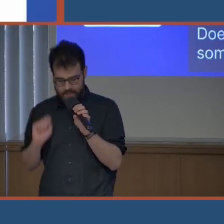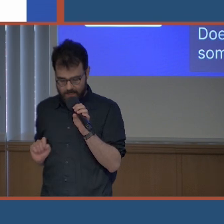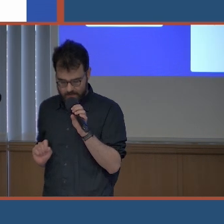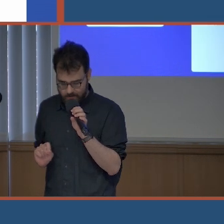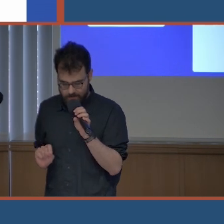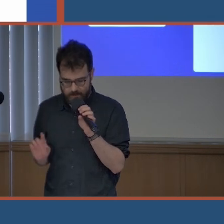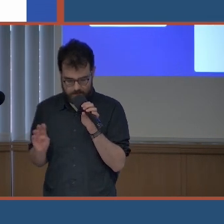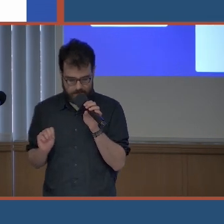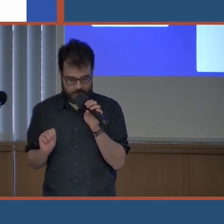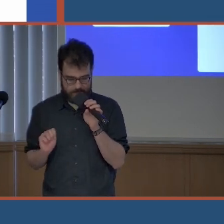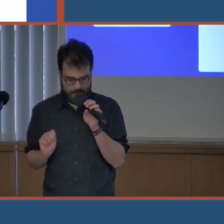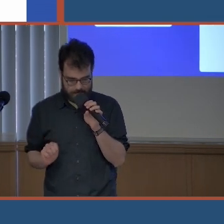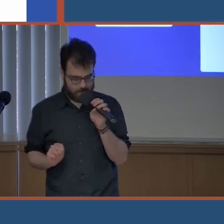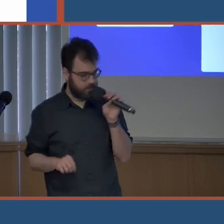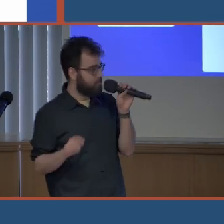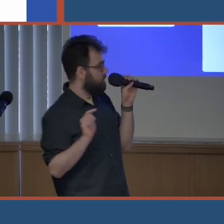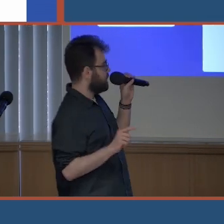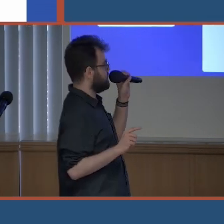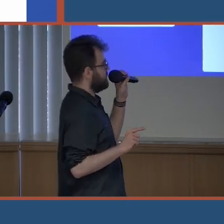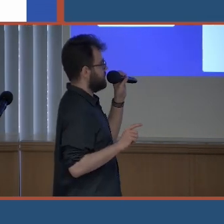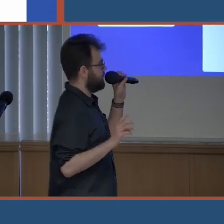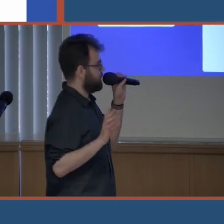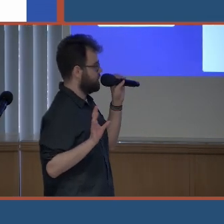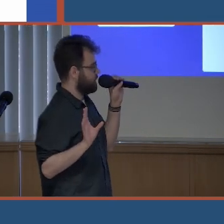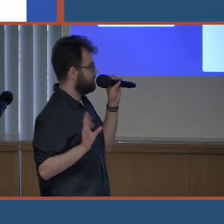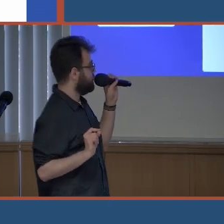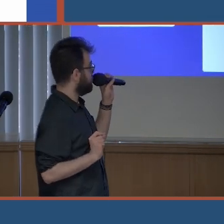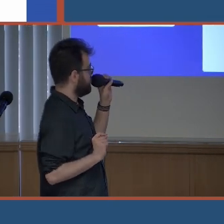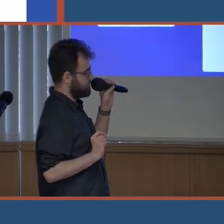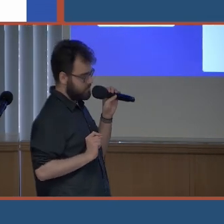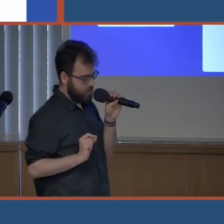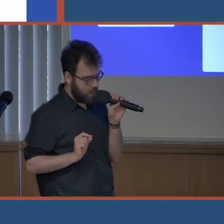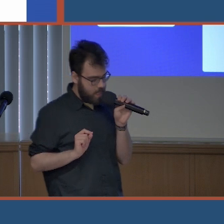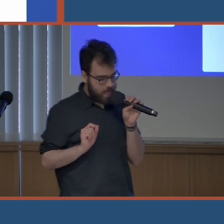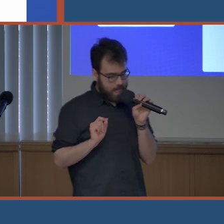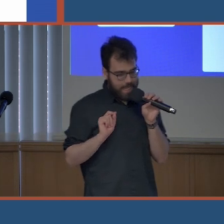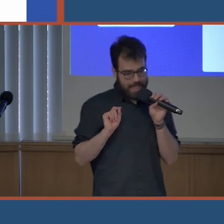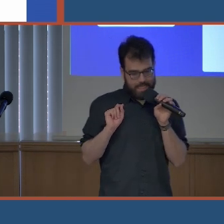Actually, I had a talk about it last year, but in a few words.